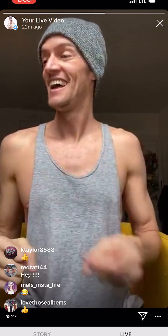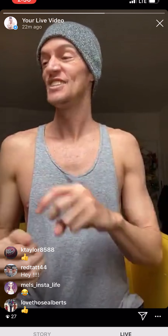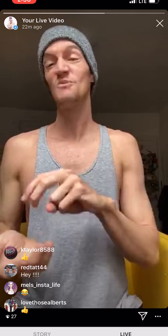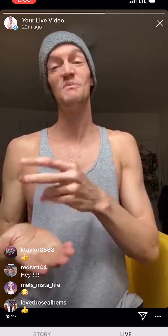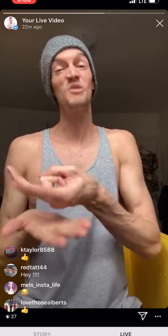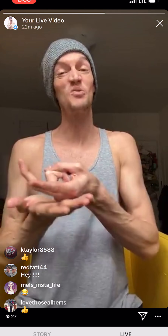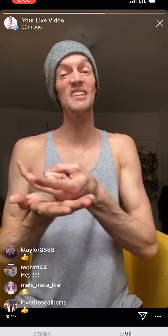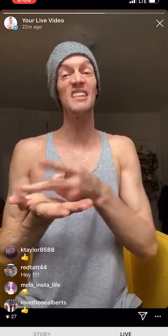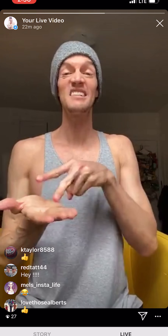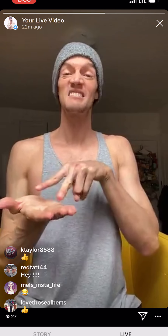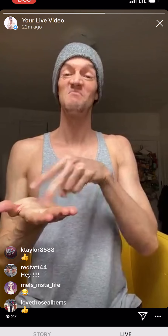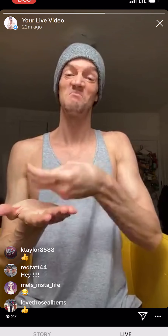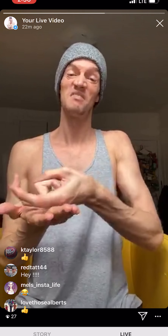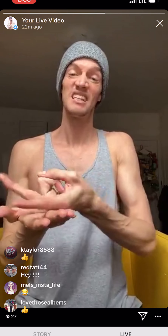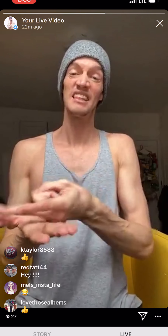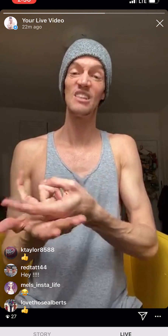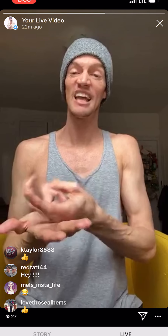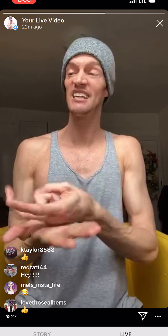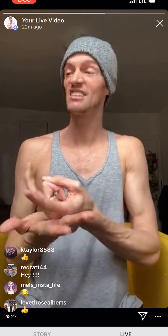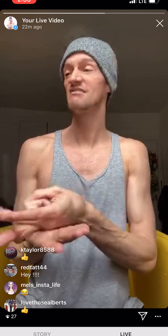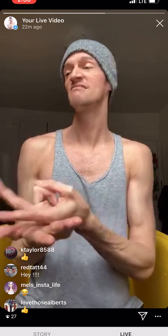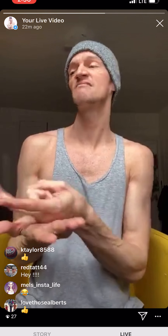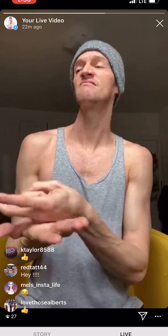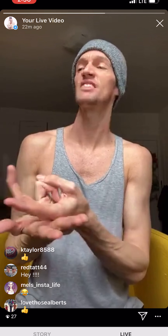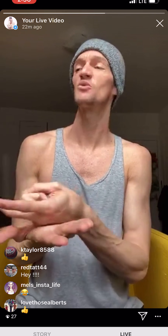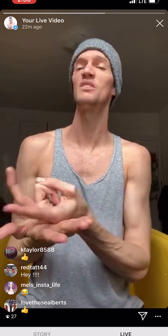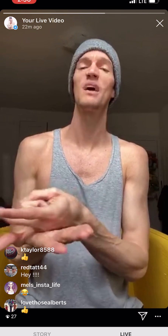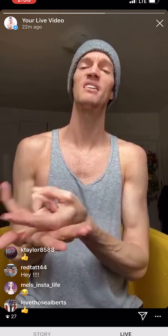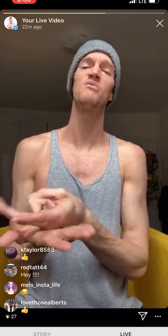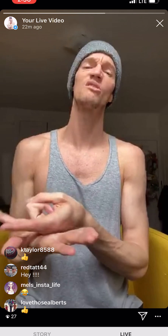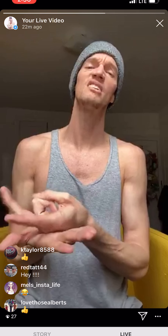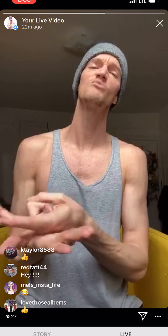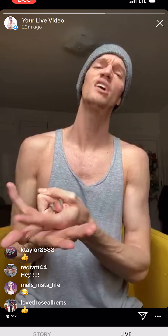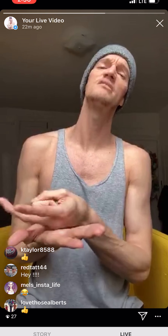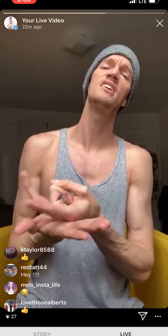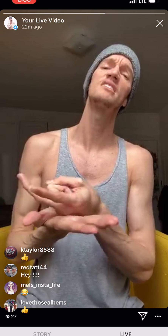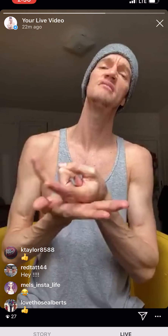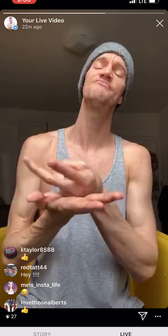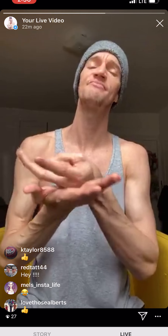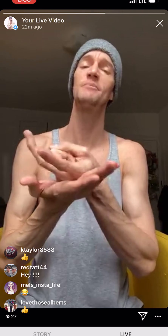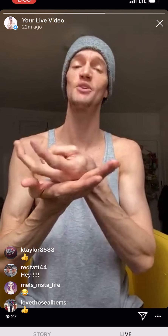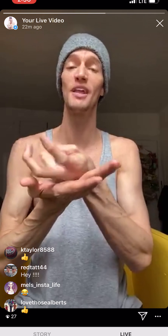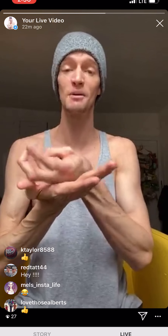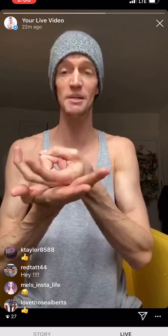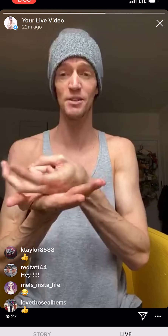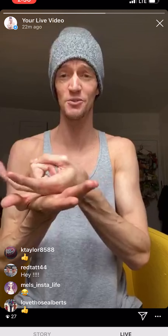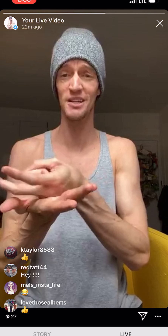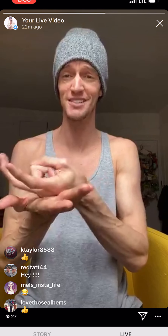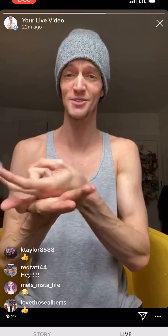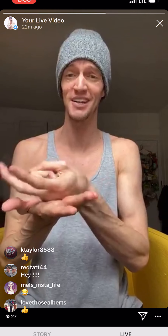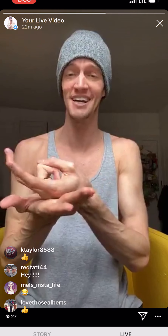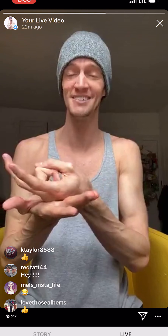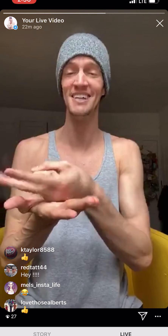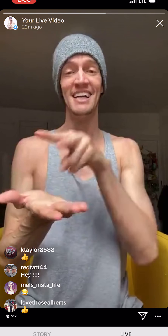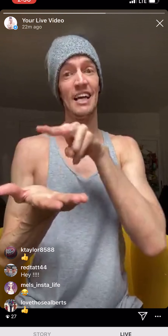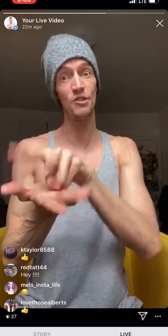Be restless. Little legs. Just rolling back and forth. I'm restless. I'm sure a lot of people are restless right now. If you slip